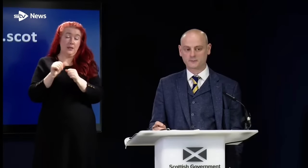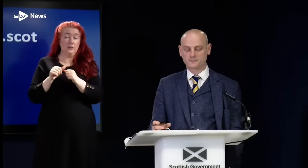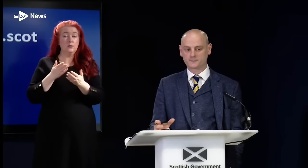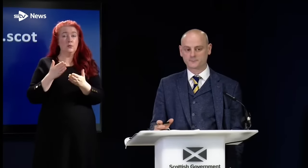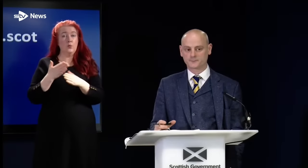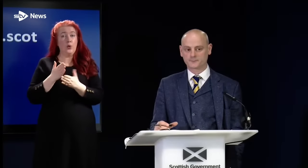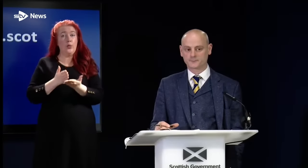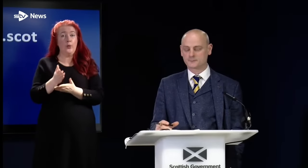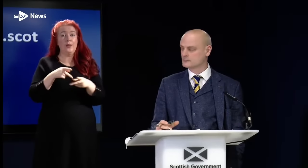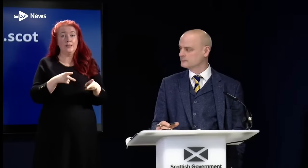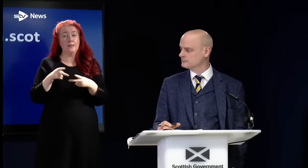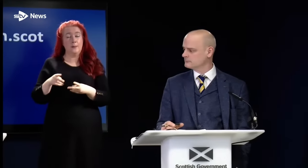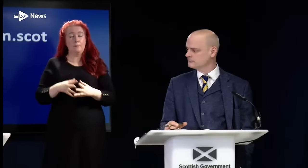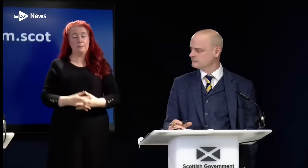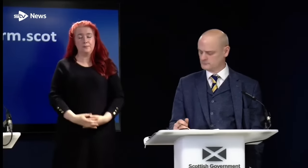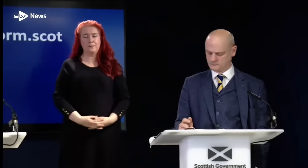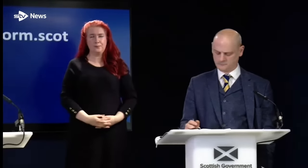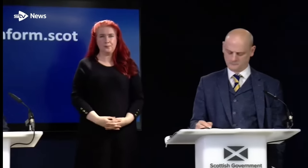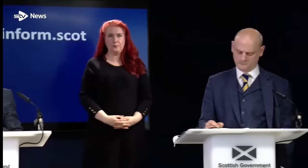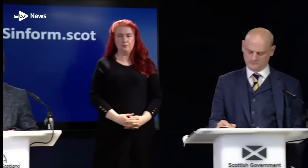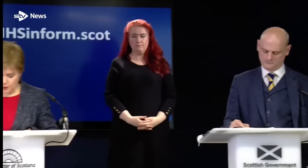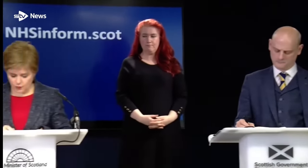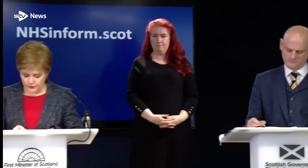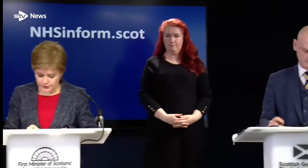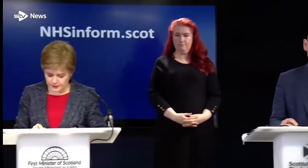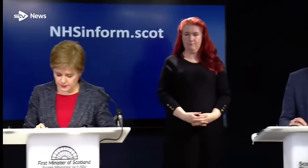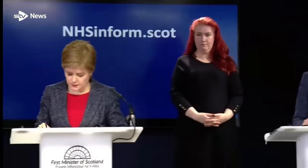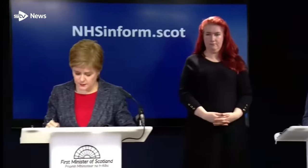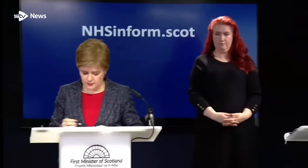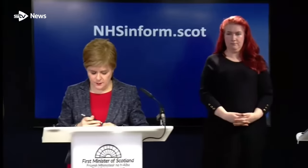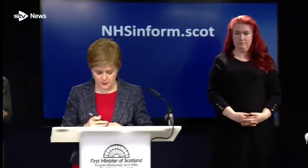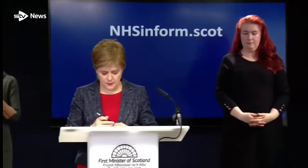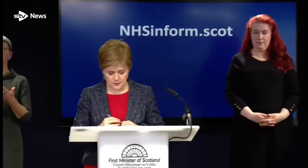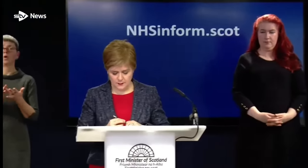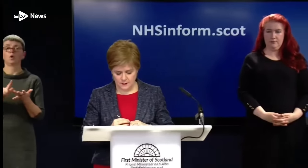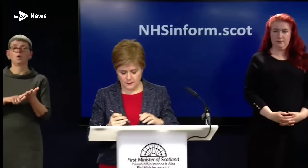have been outlined already. And lastly, Louise Wilson from Holyrood.